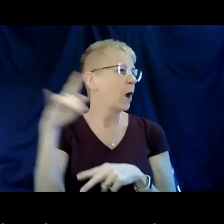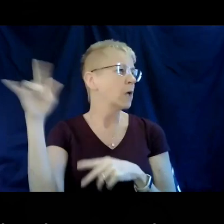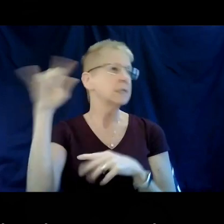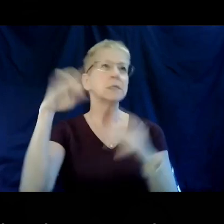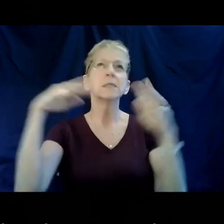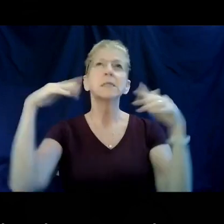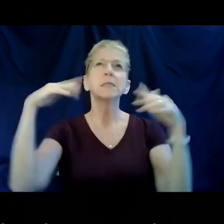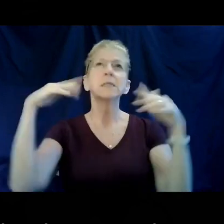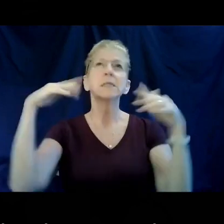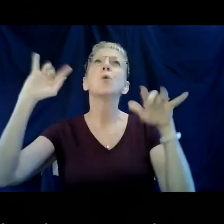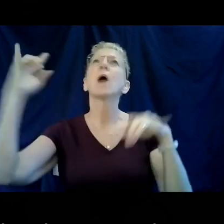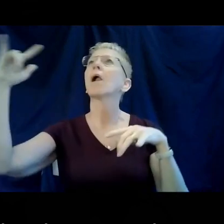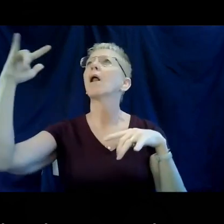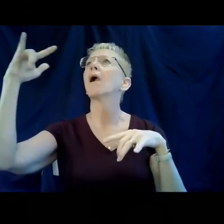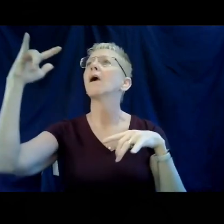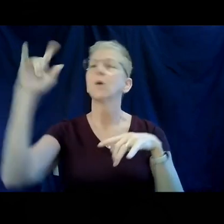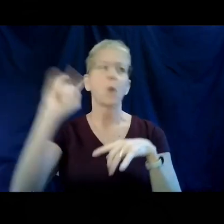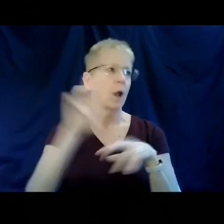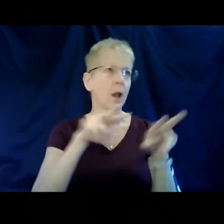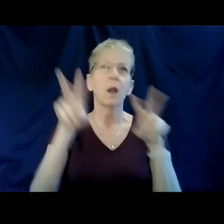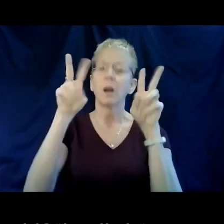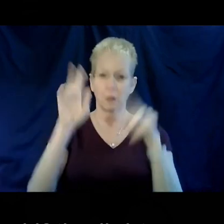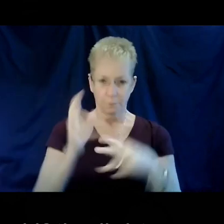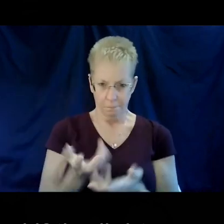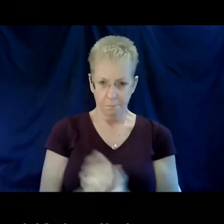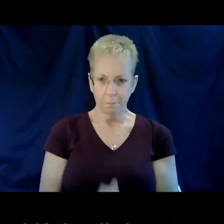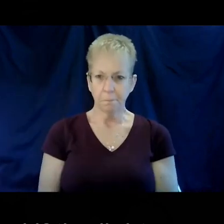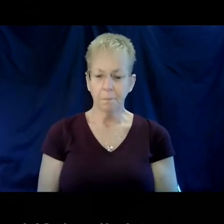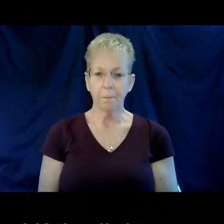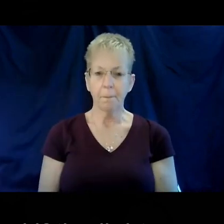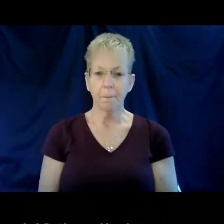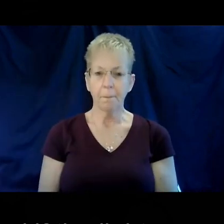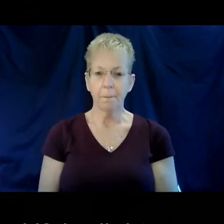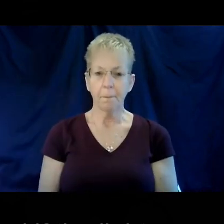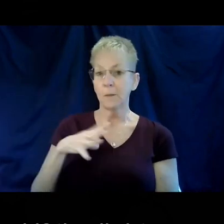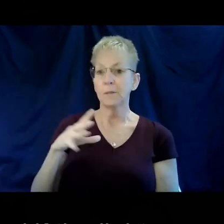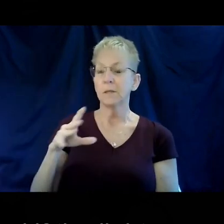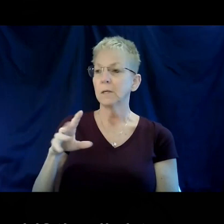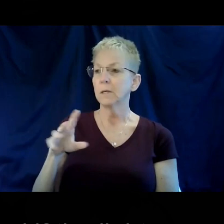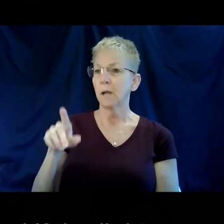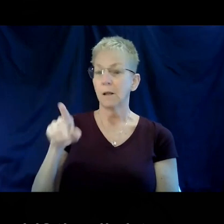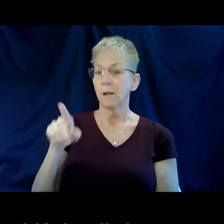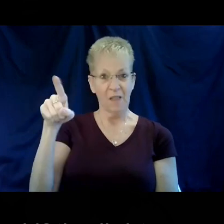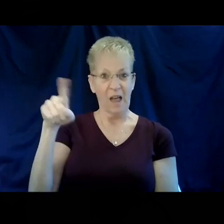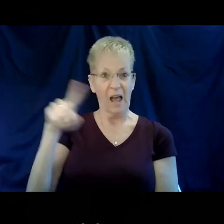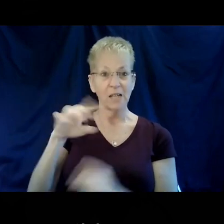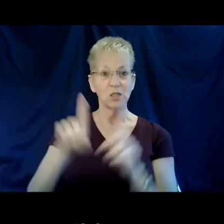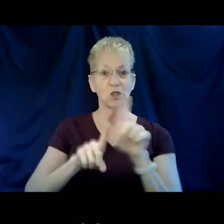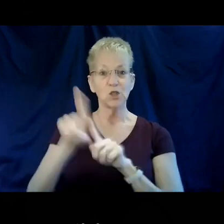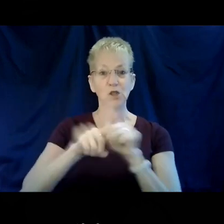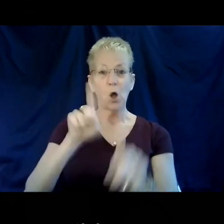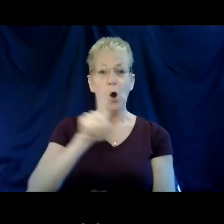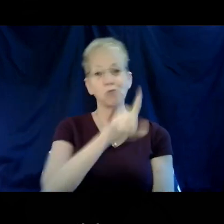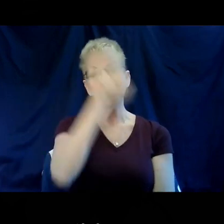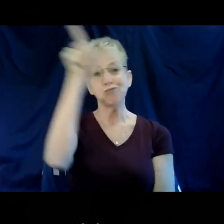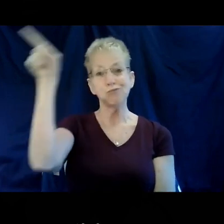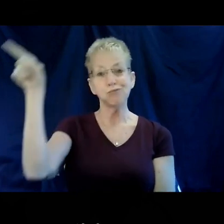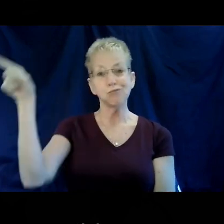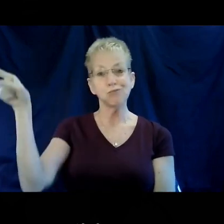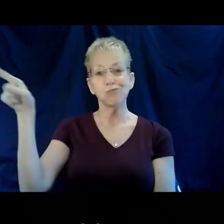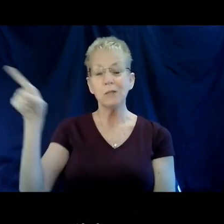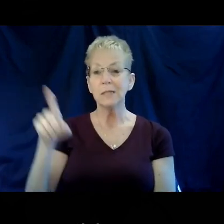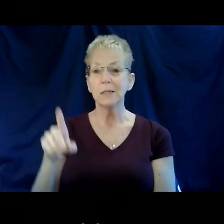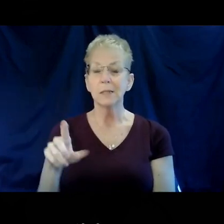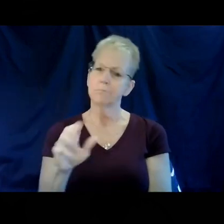sound growing ever closer. Mildred pointed and asked if the light was a shooting star, but Alfred gauged it as something